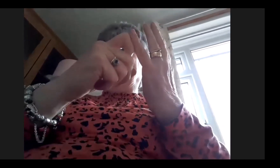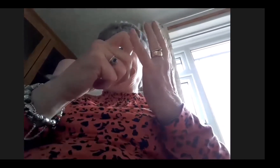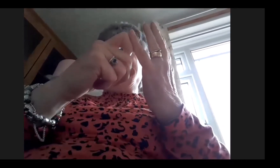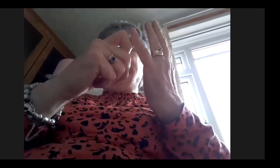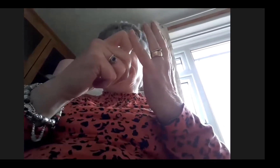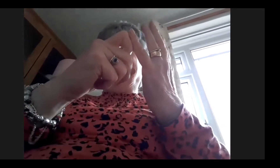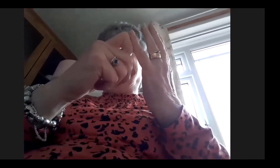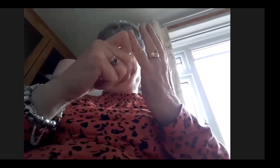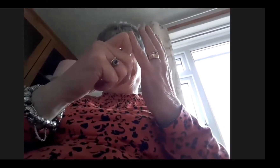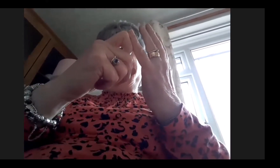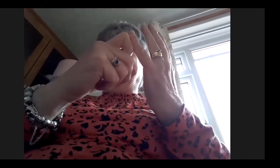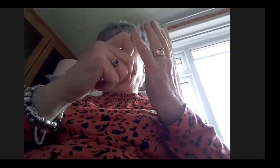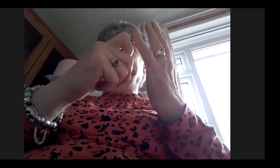Kerry?